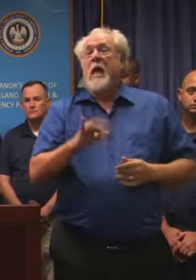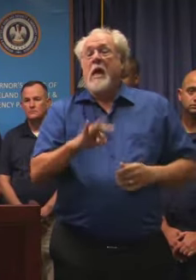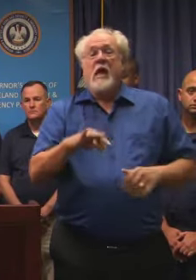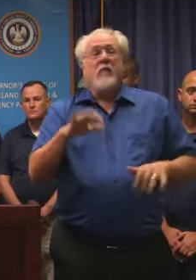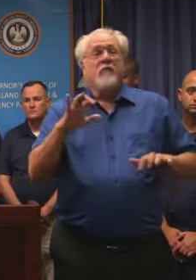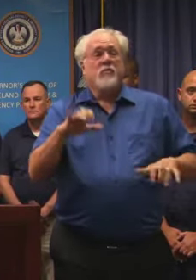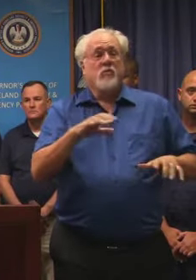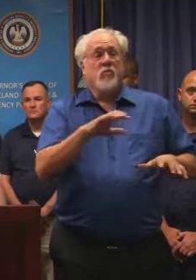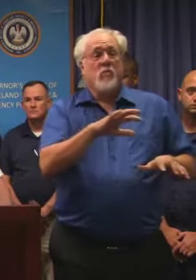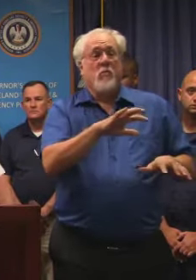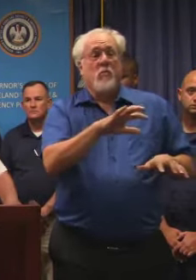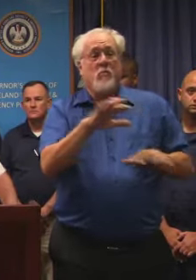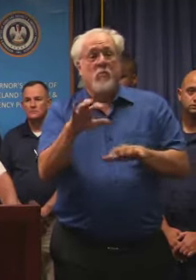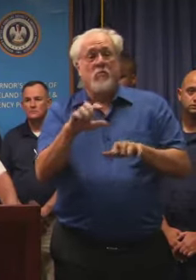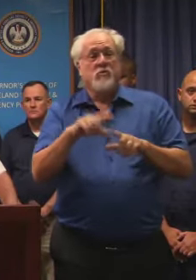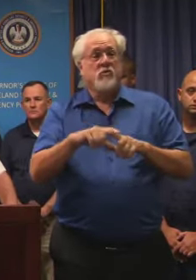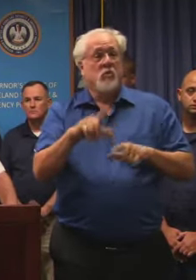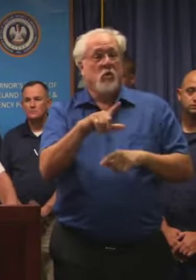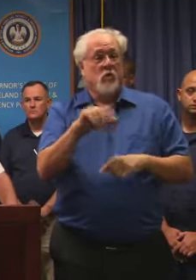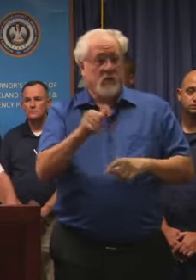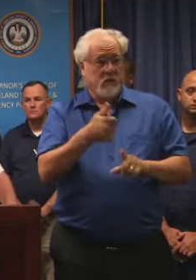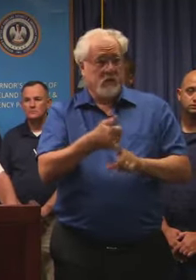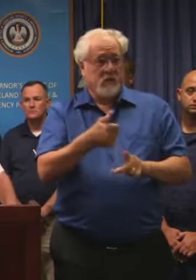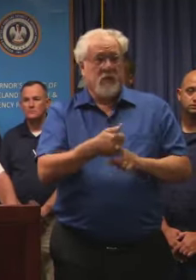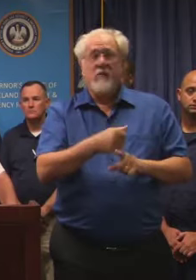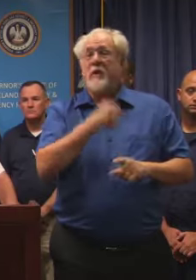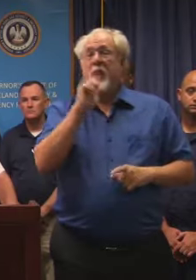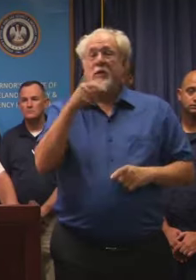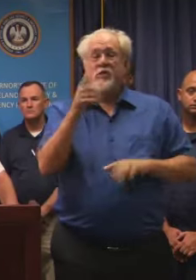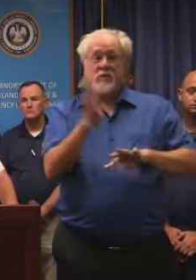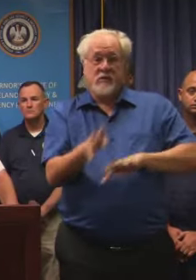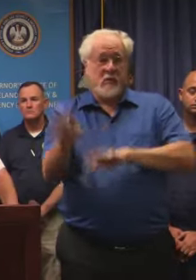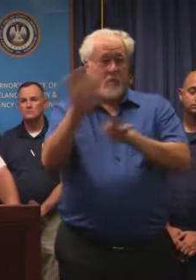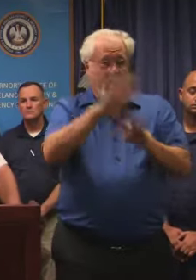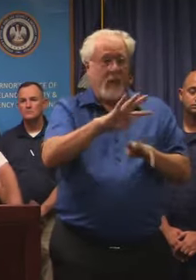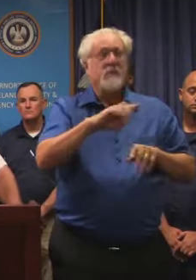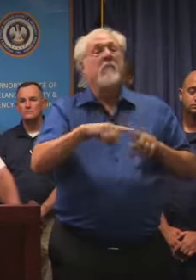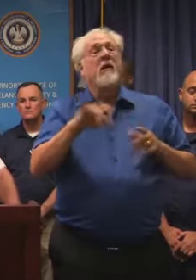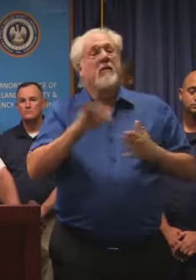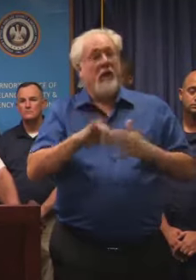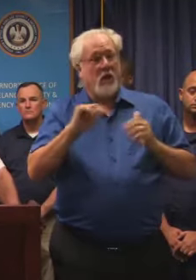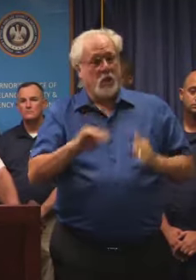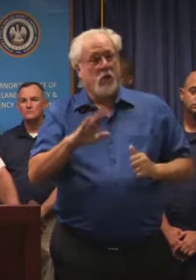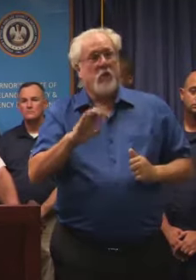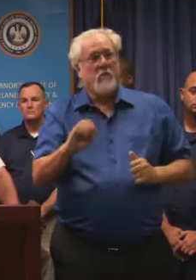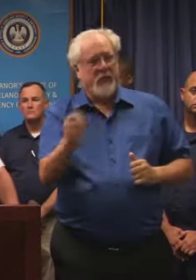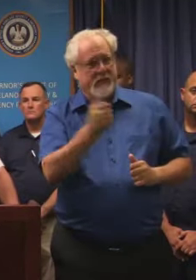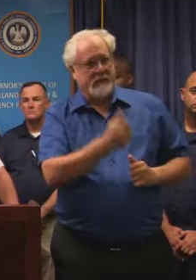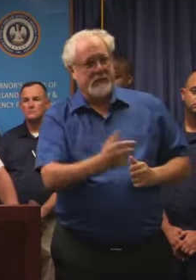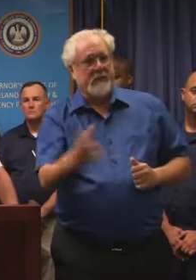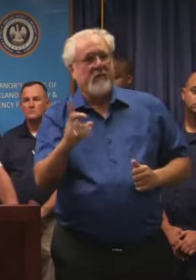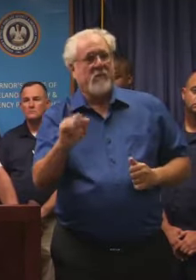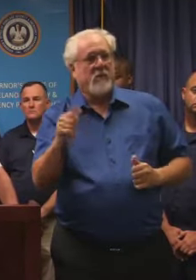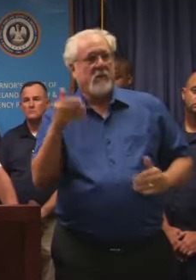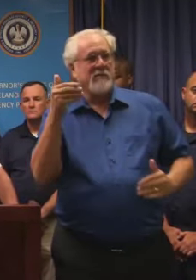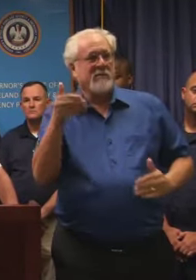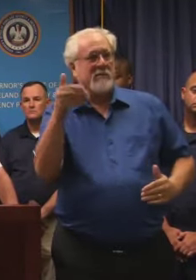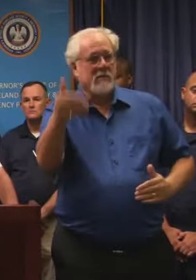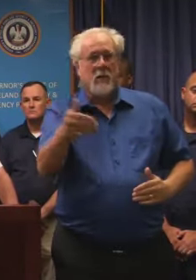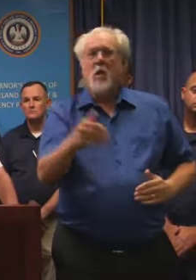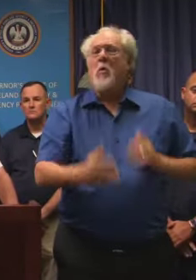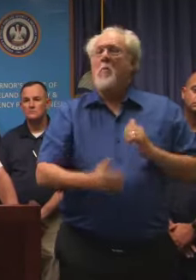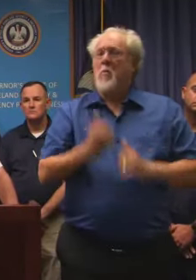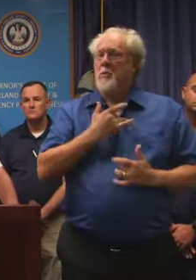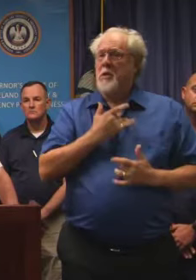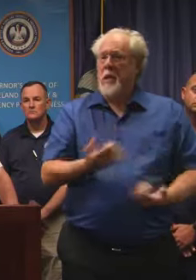does move to Louisiana, the storm itself, not just the bands, that could be several days from now and would